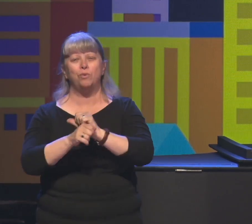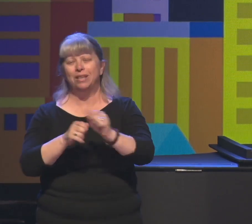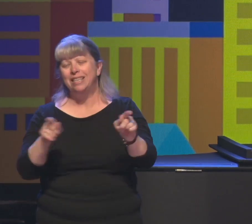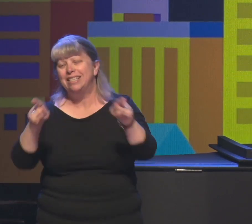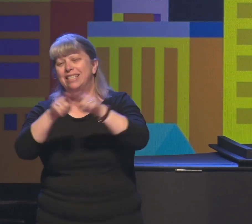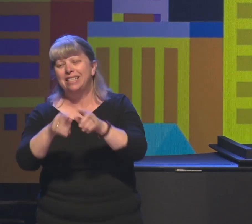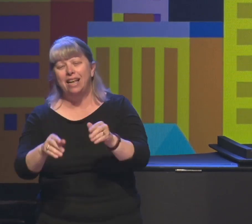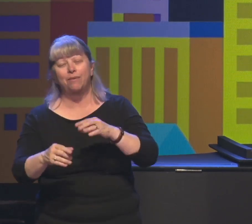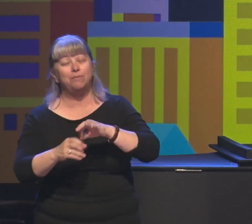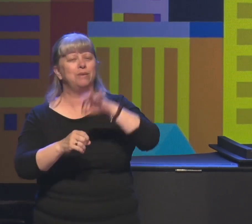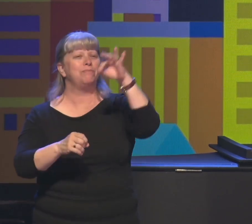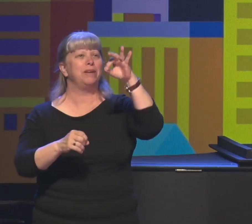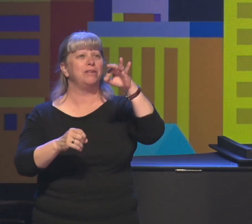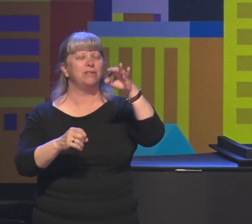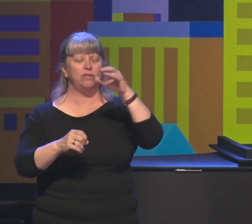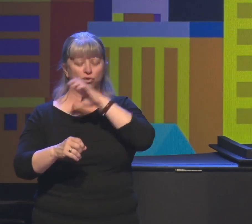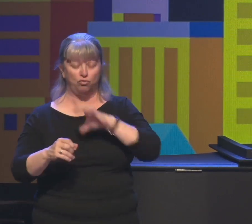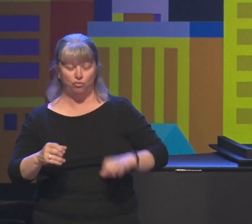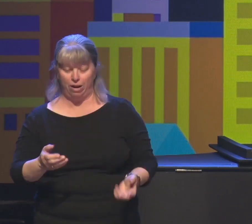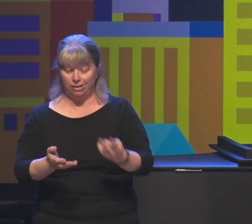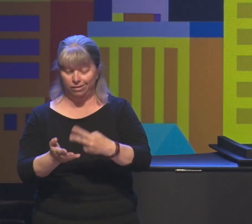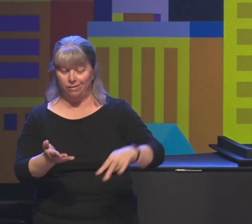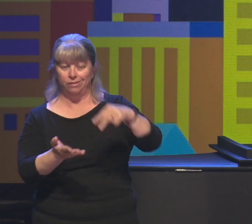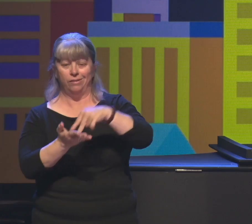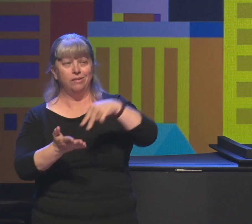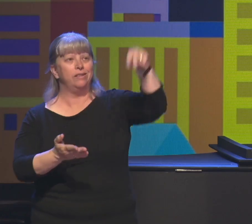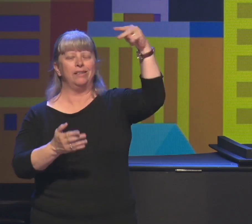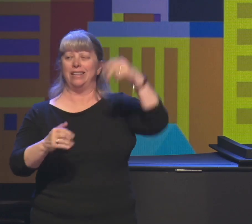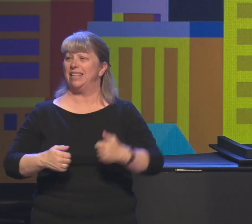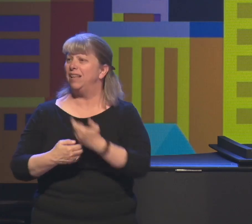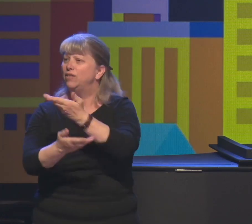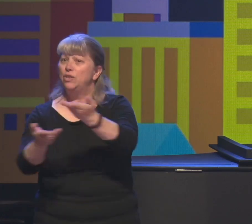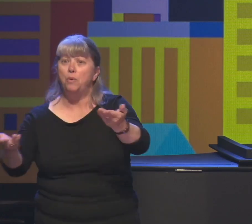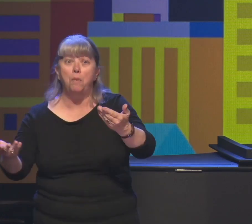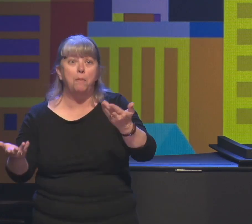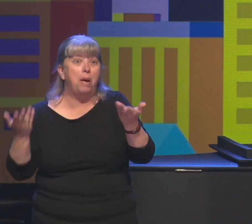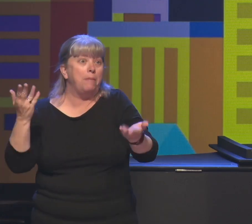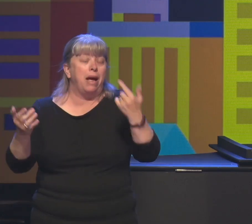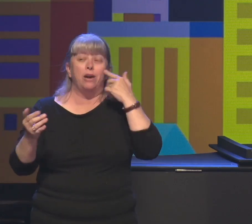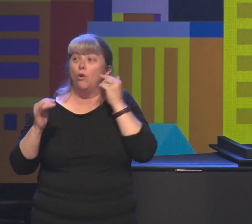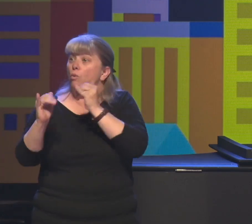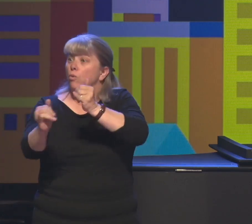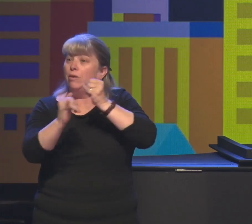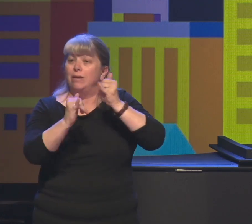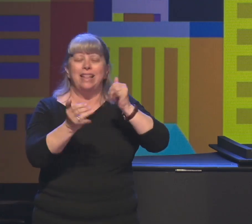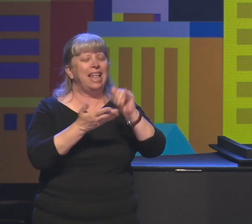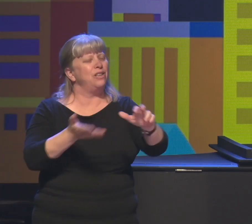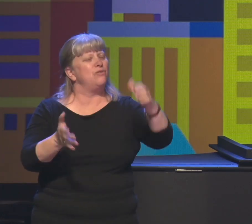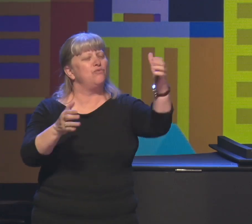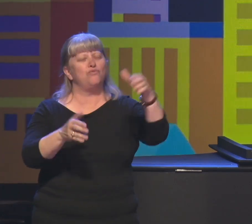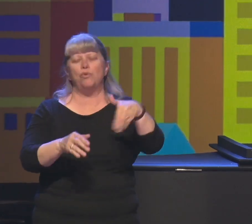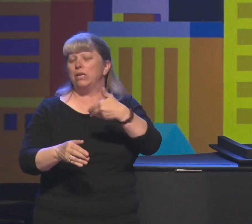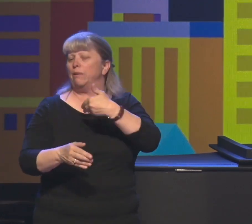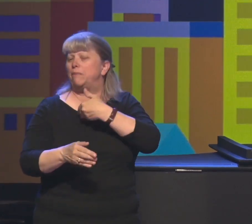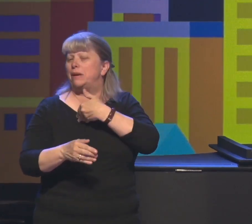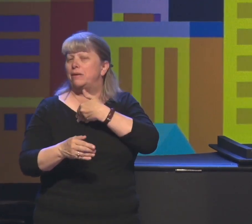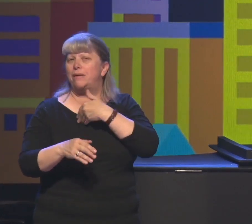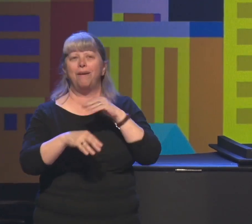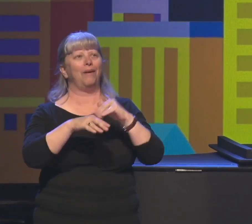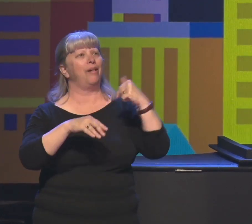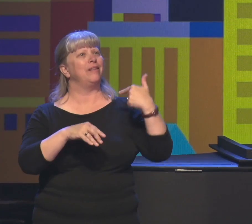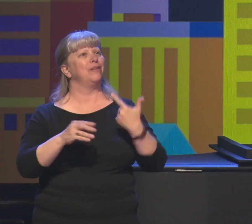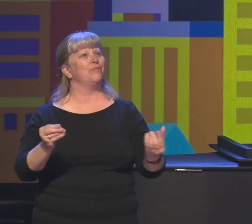Spirit that raised Christ from the dead lives in you. Whether I know it or not, whether you know it or not, that disruptive Spirit that is calling us to